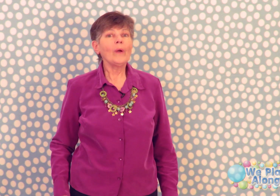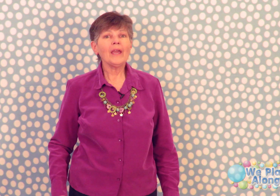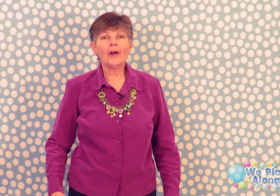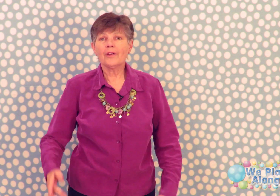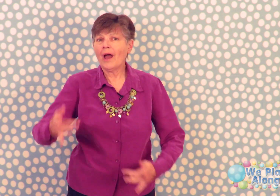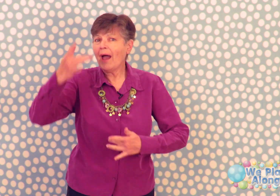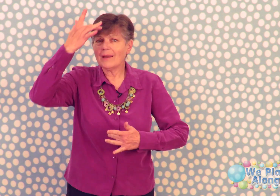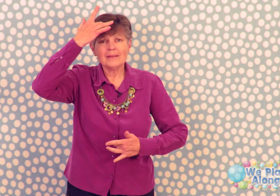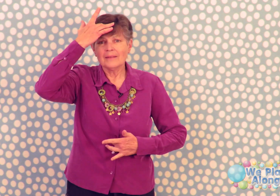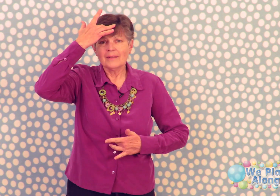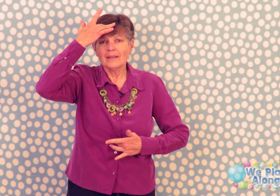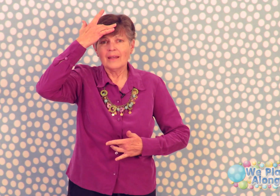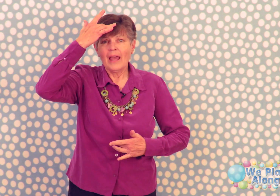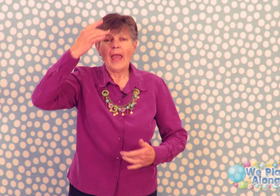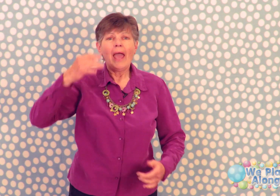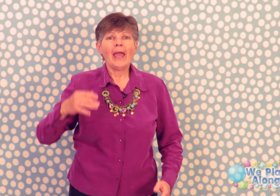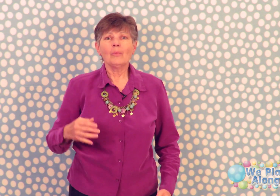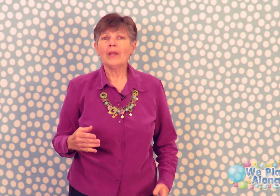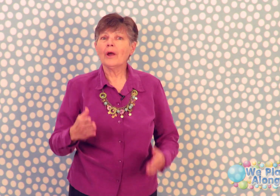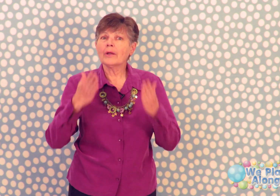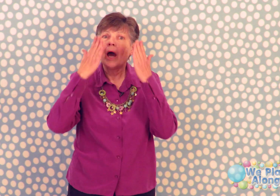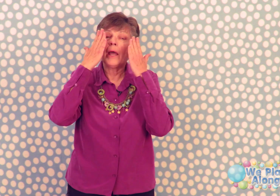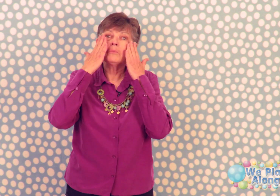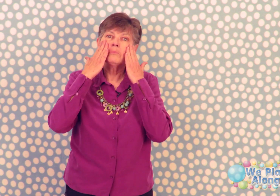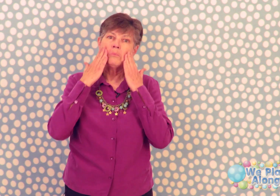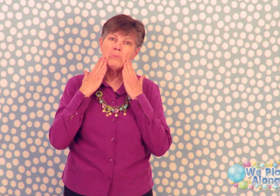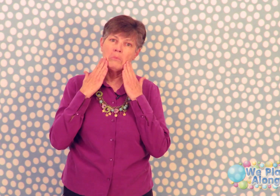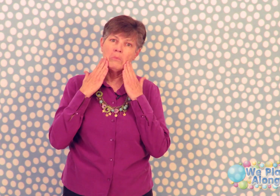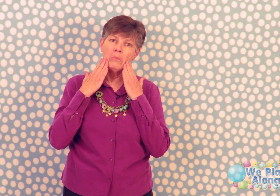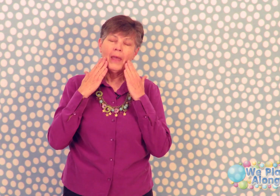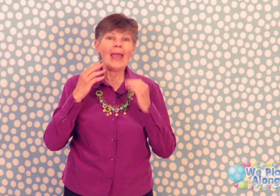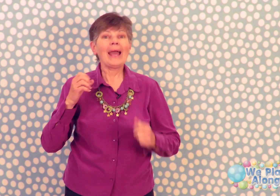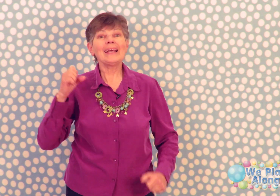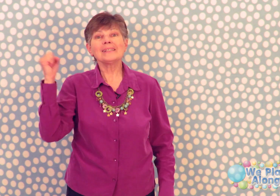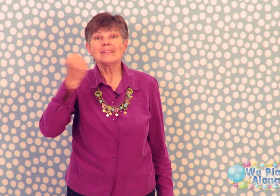we are not, and we are not, and it's,